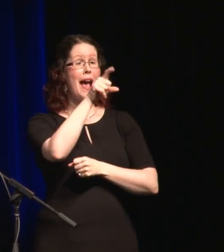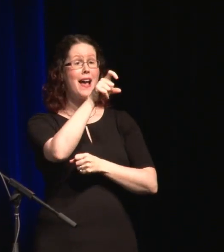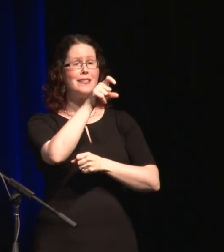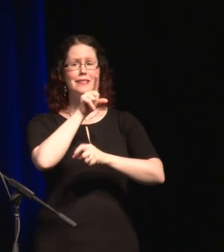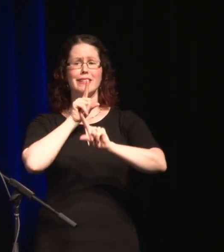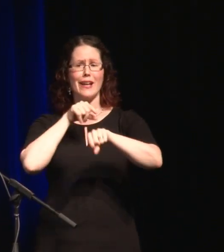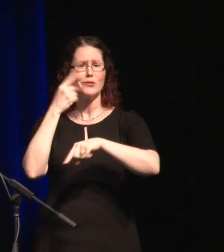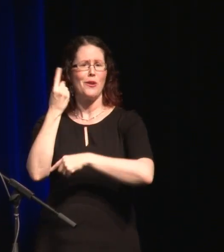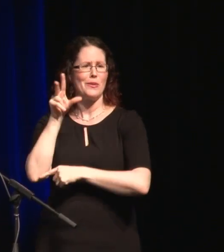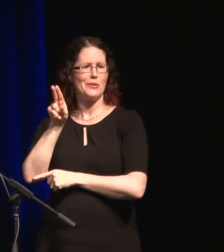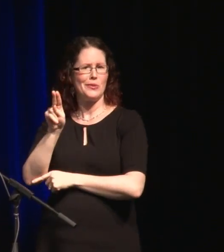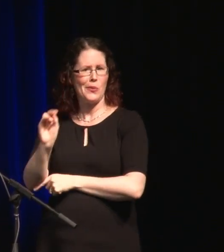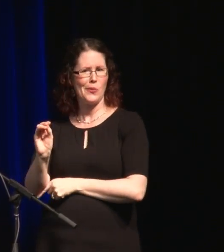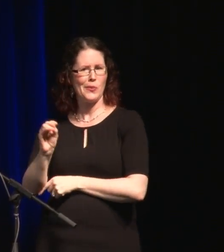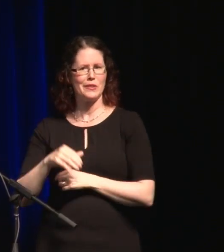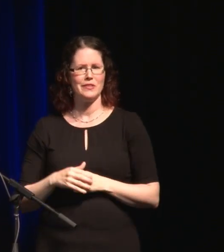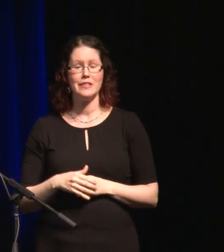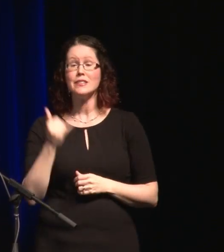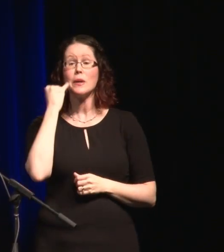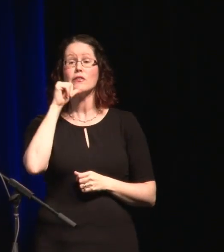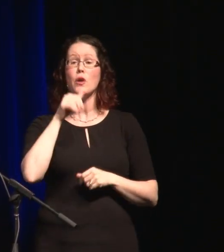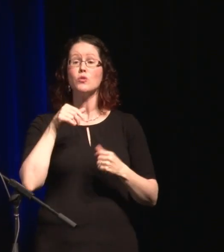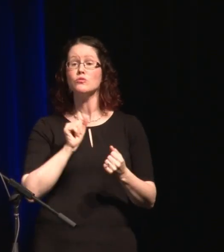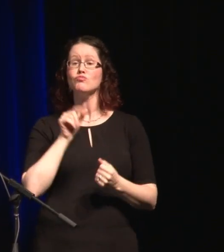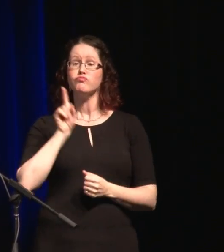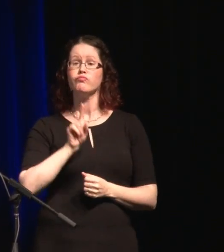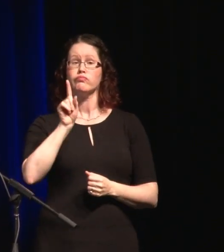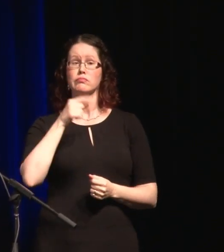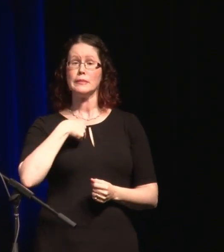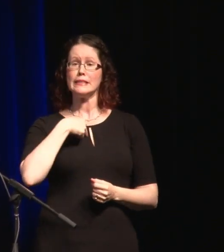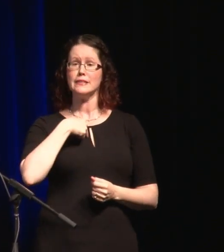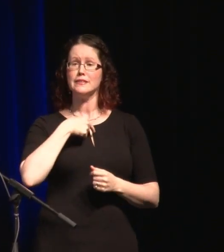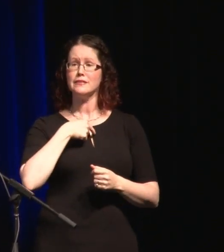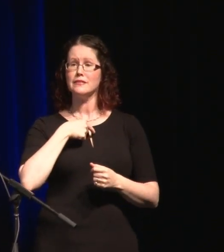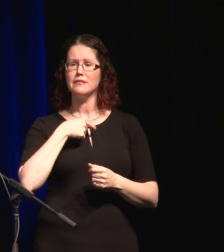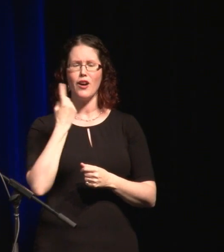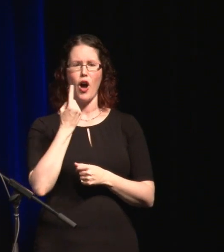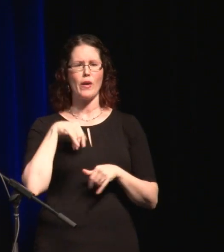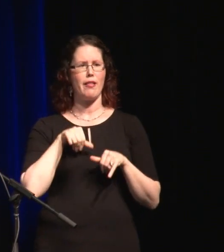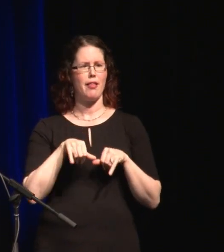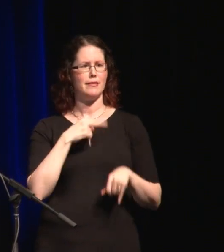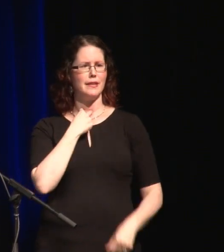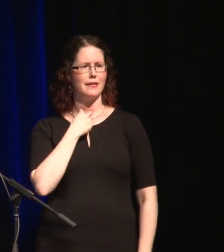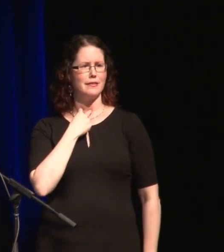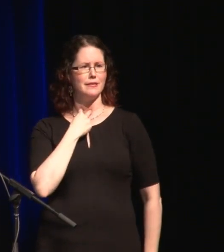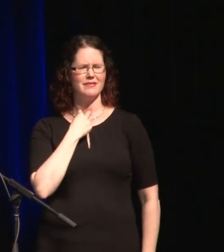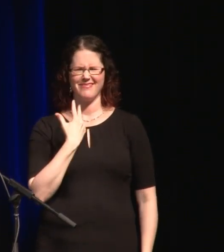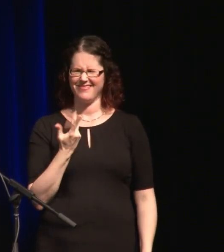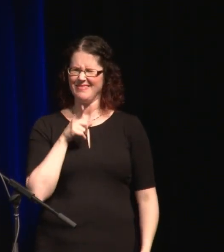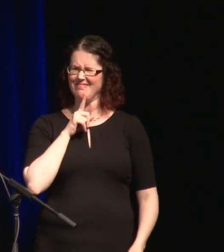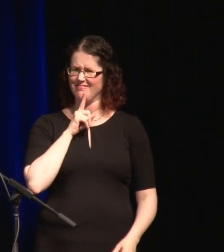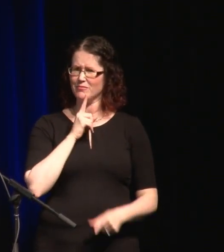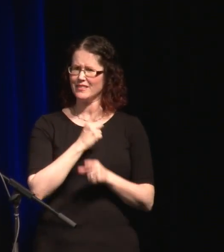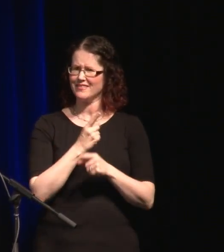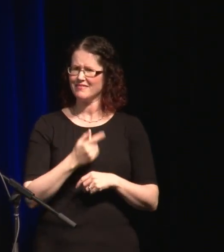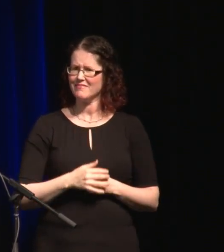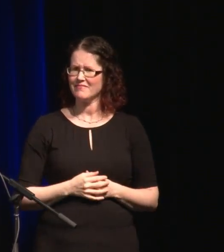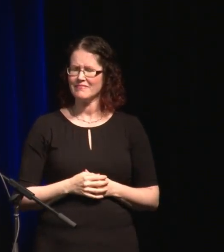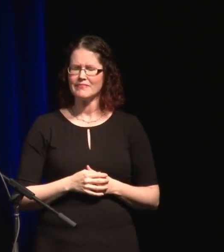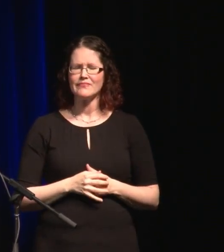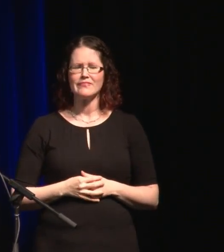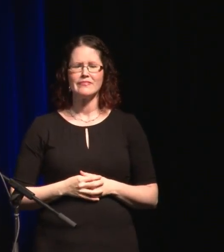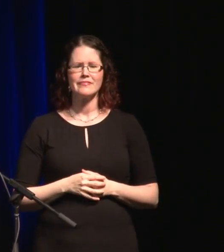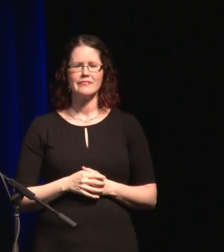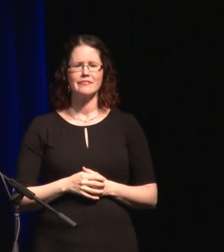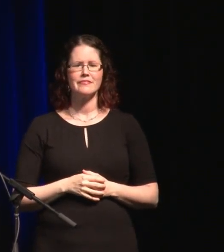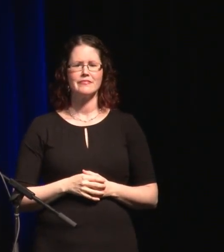no. If you don't step forward, you're always in the same place." How true is that? What if